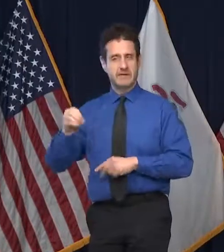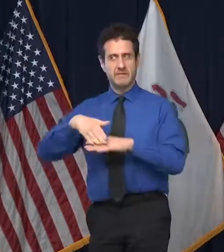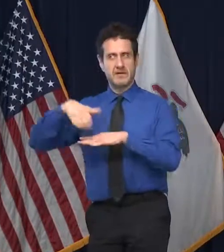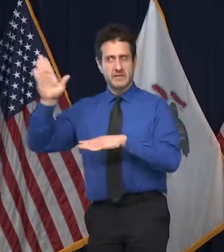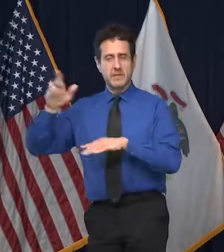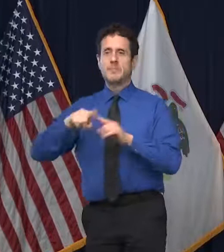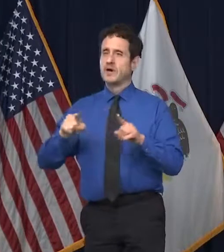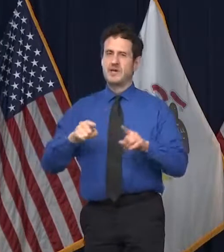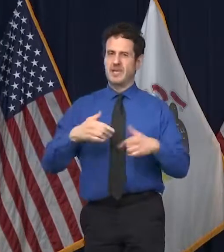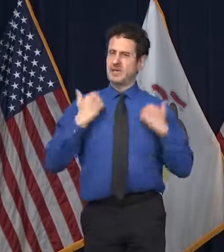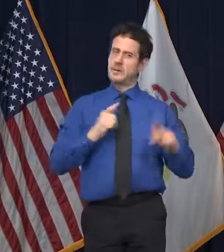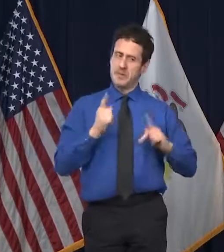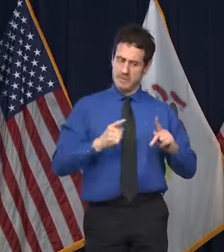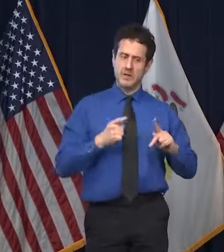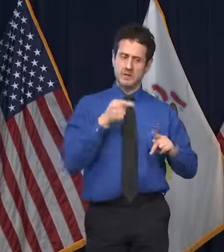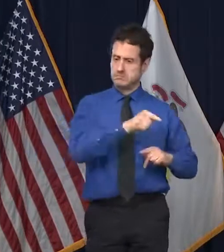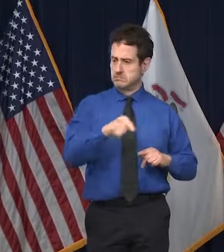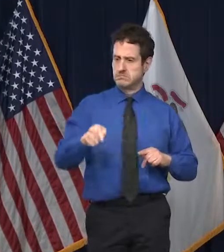over.